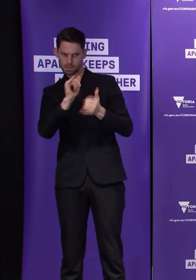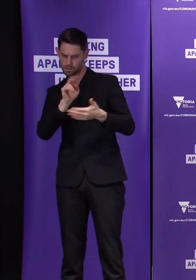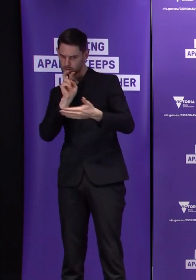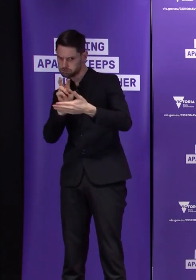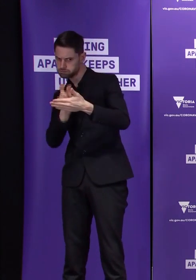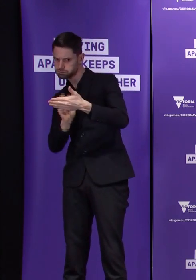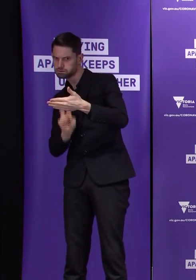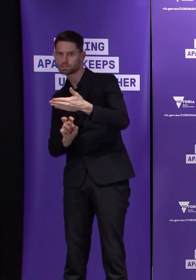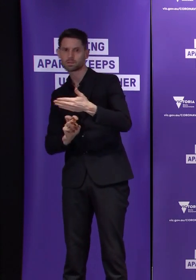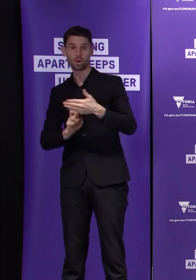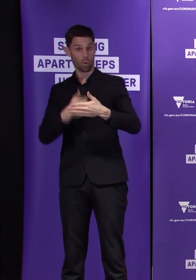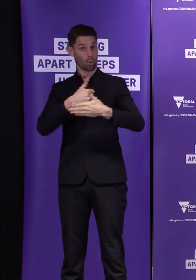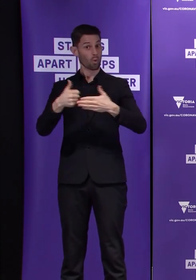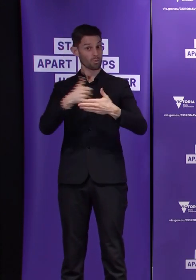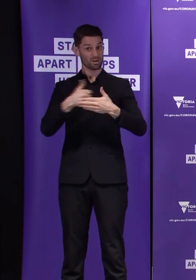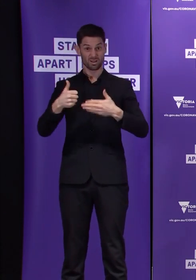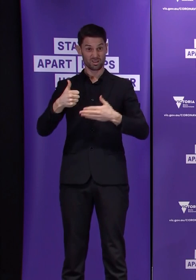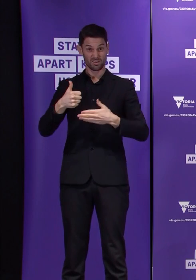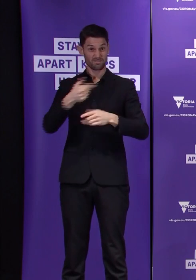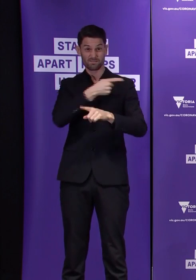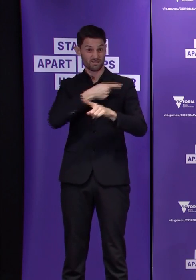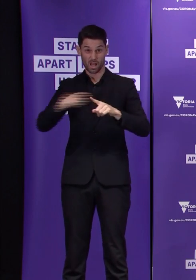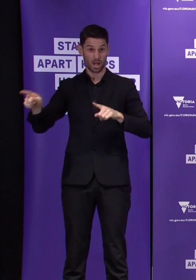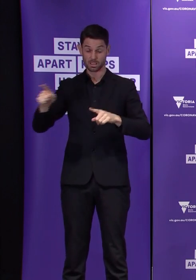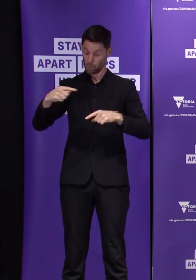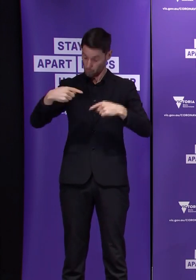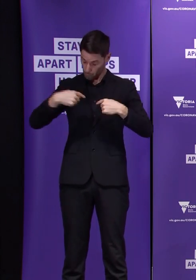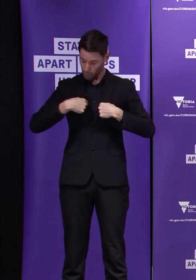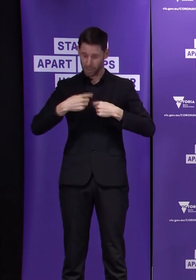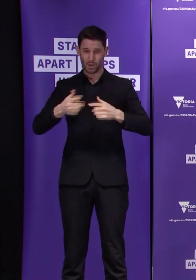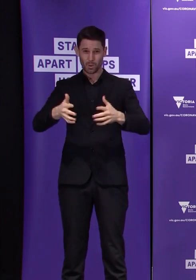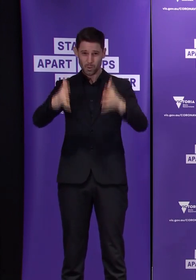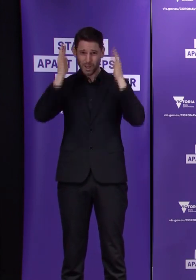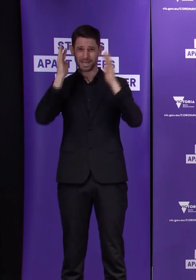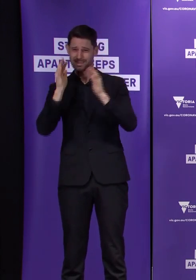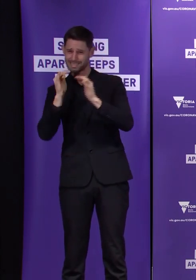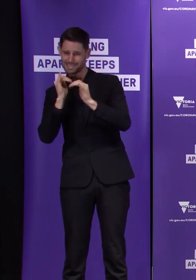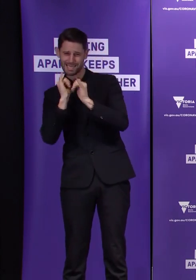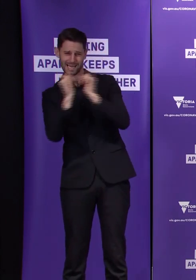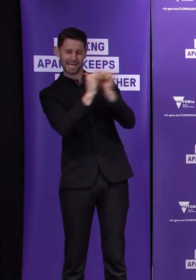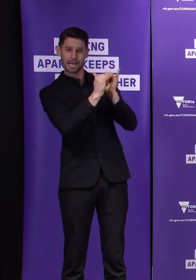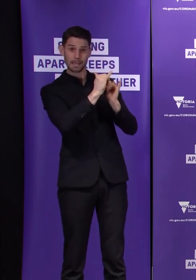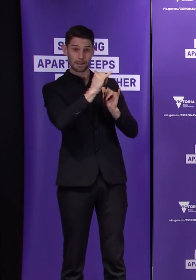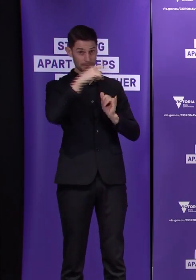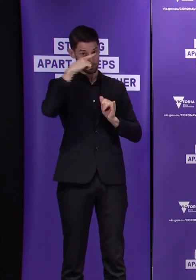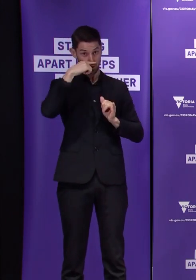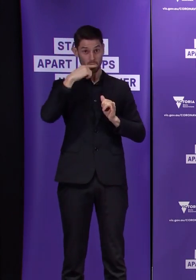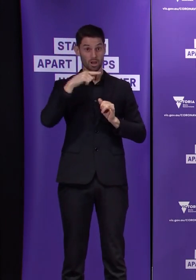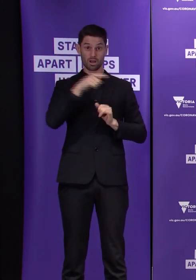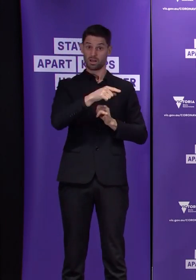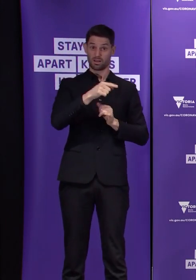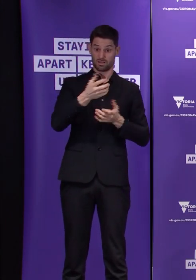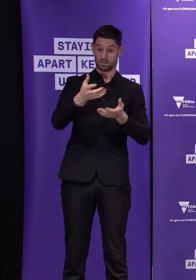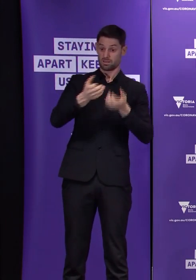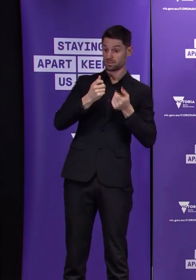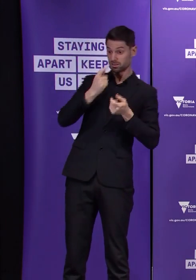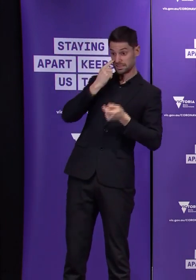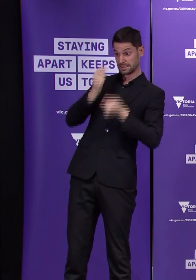window. So that means we're making contact with everybody within, say, 26 hours of them being told that they